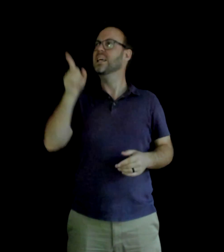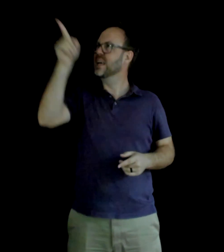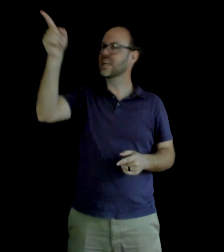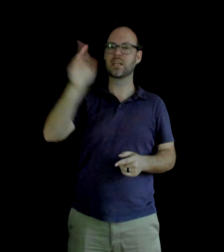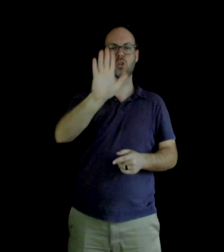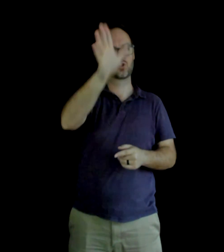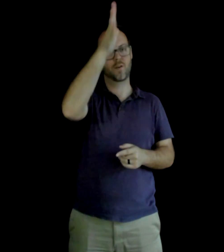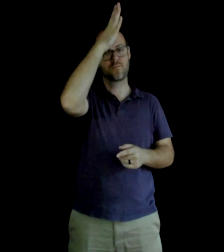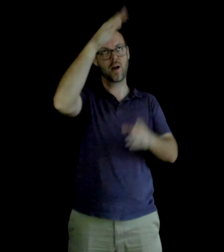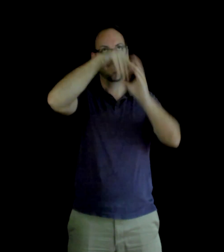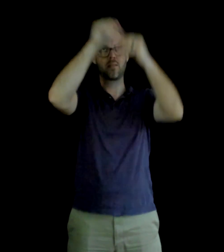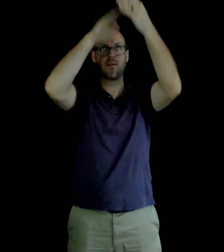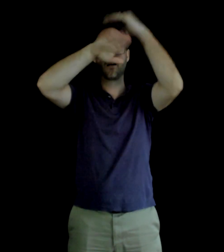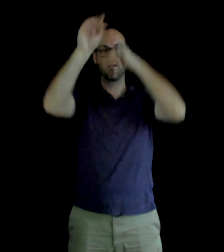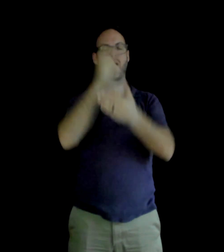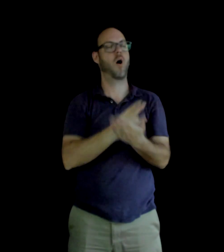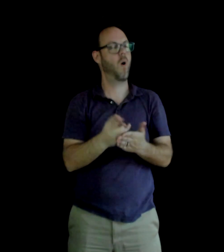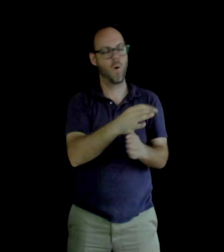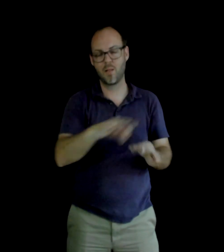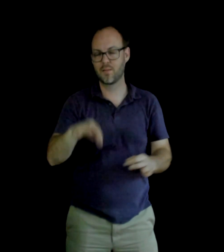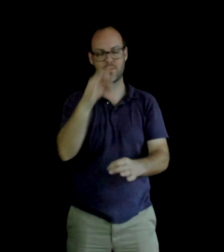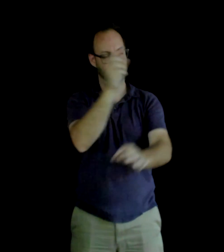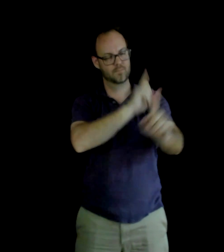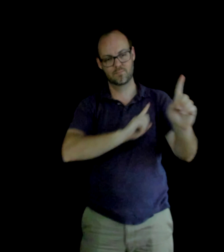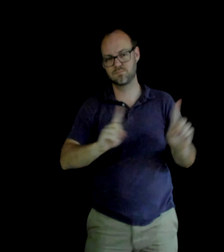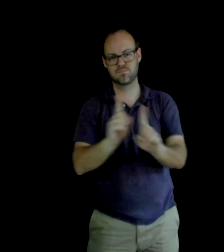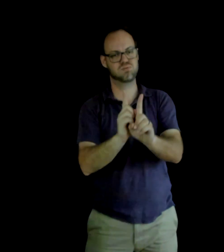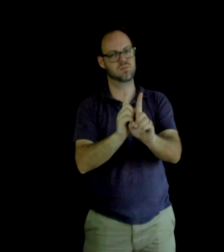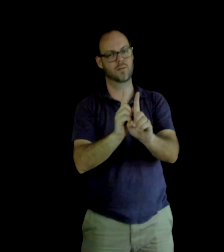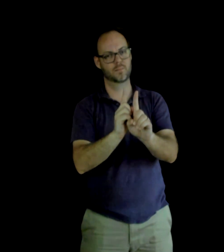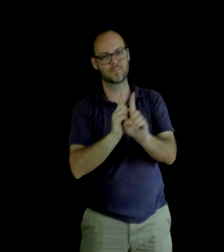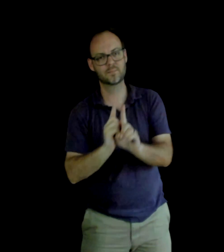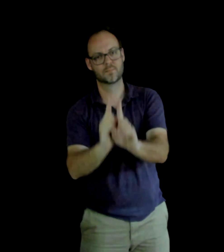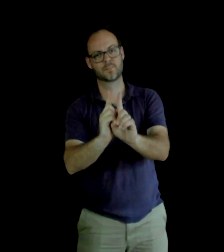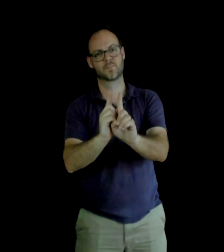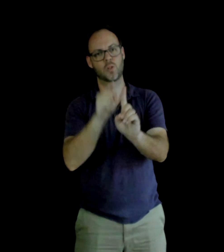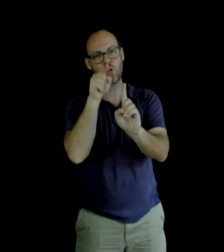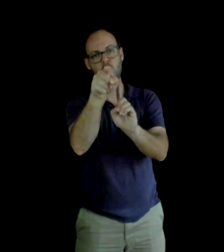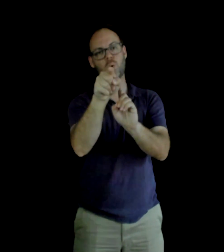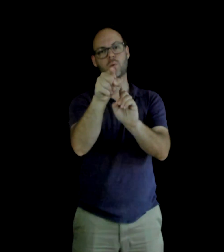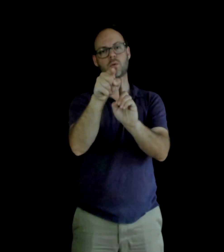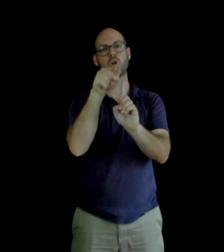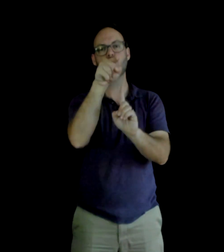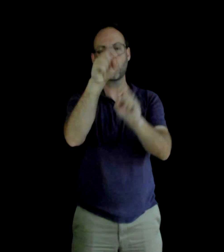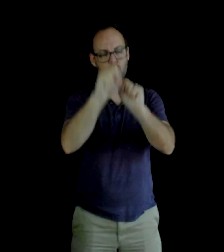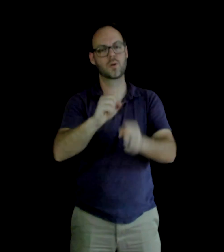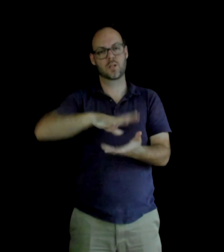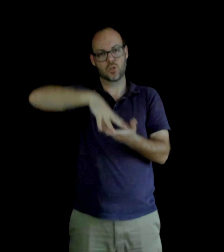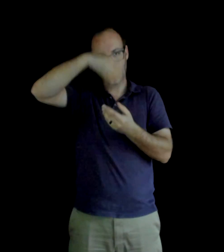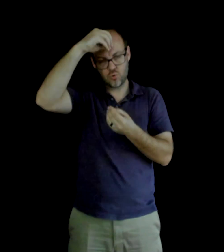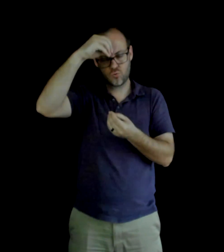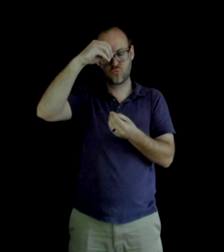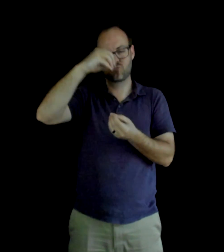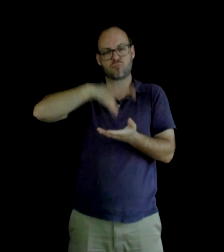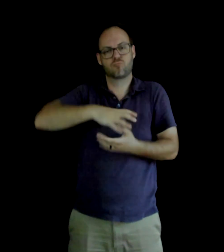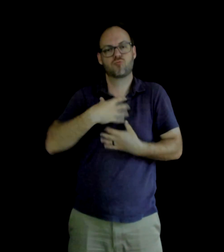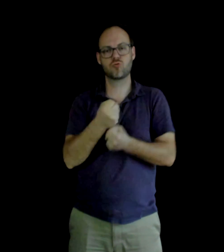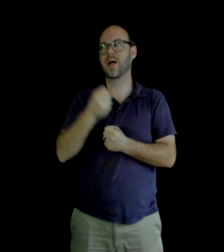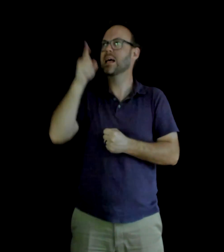know that he's your Father in heaven. The Holy Spirit is right there with you. You can trust God's promises and